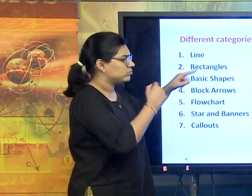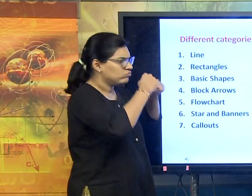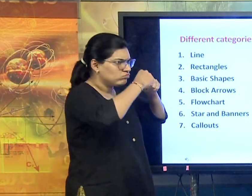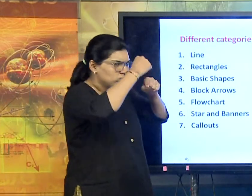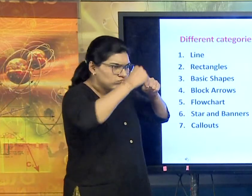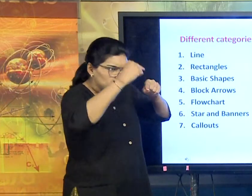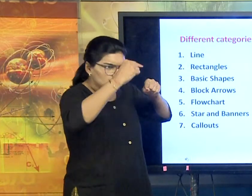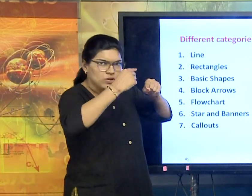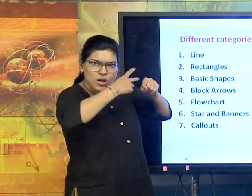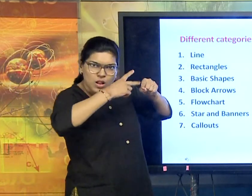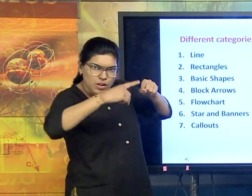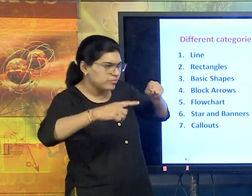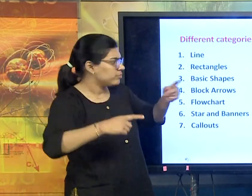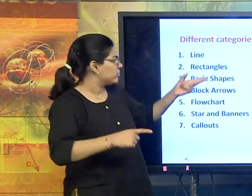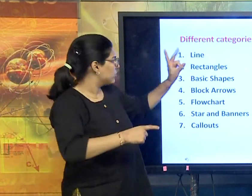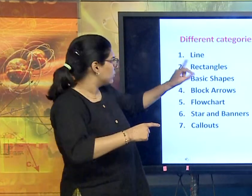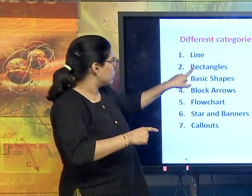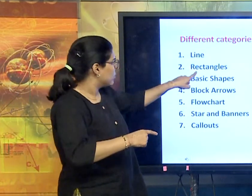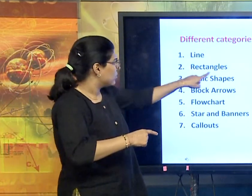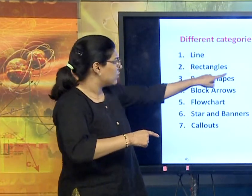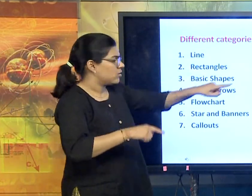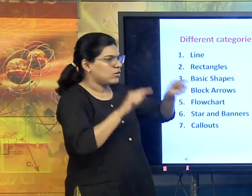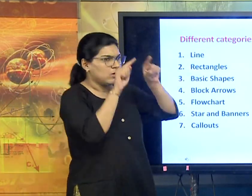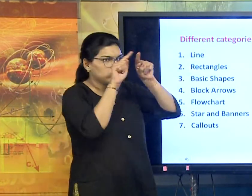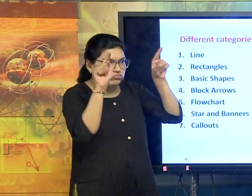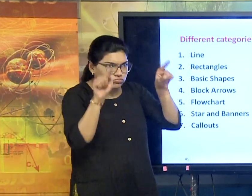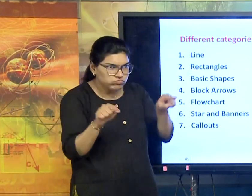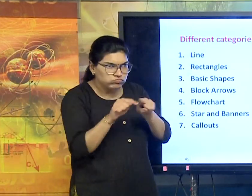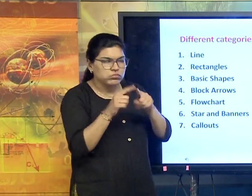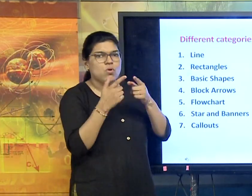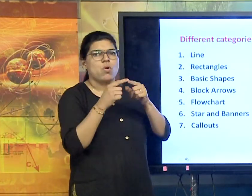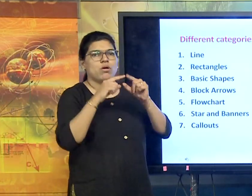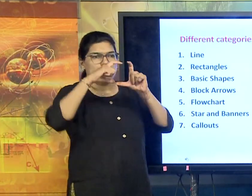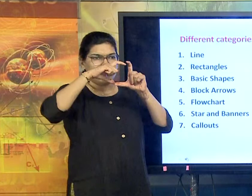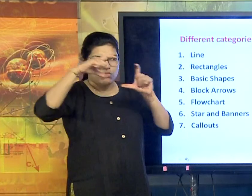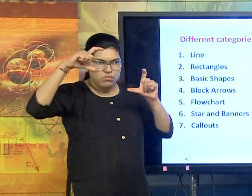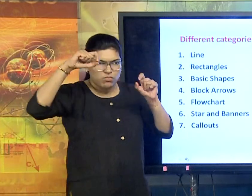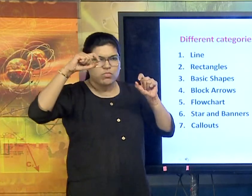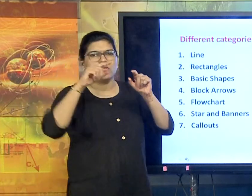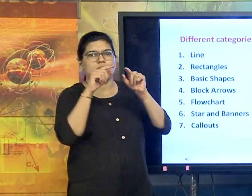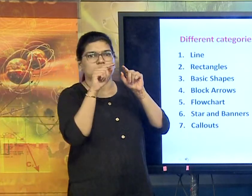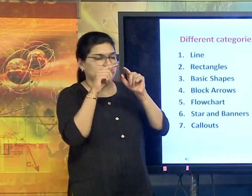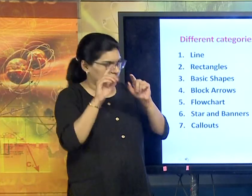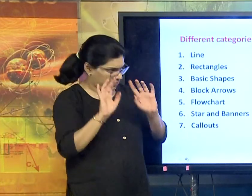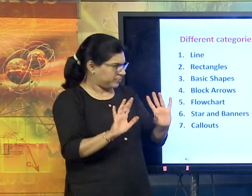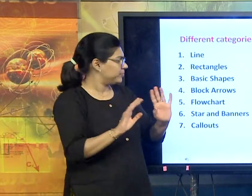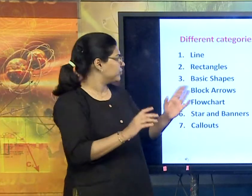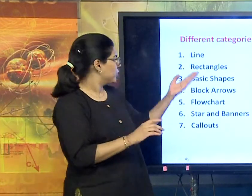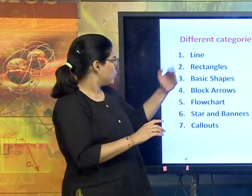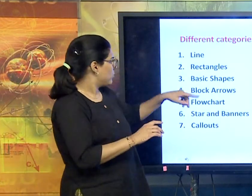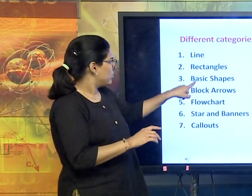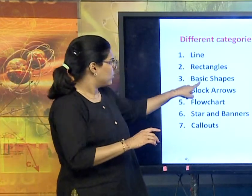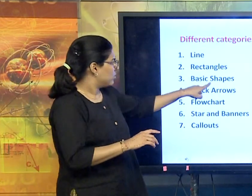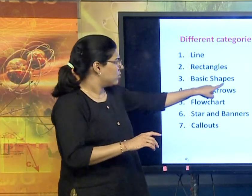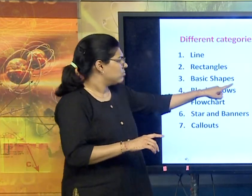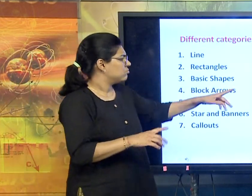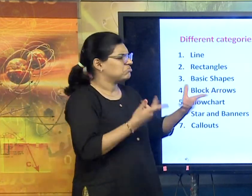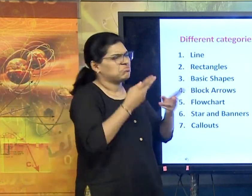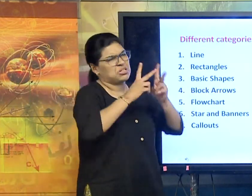Like this one is line, so there are different kinds of line. The second one is rectangles. Rectangles are also